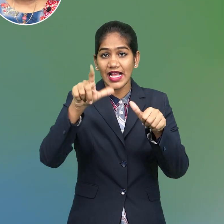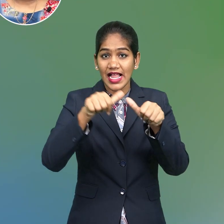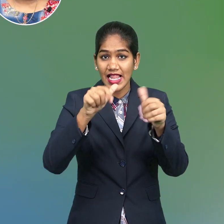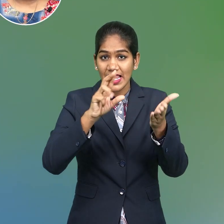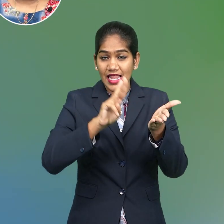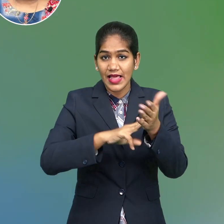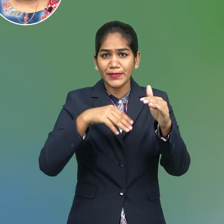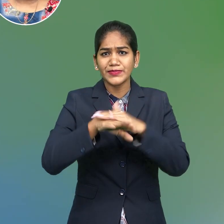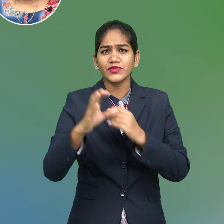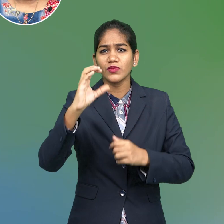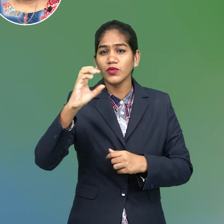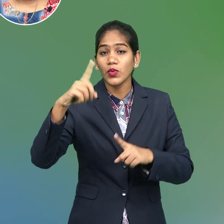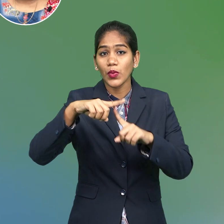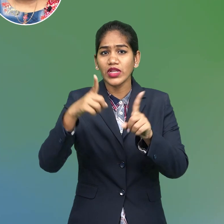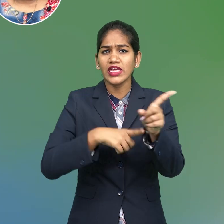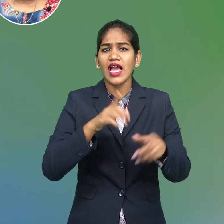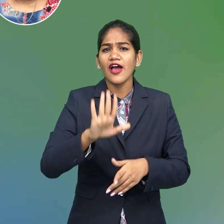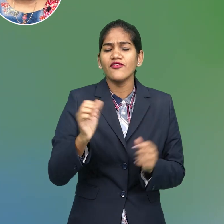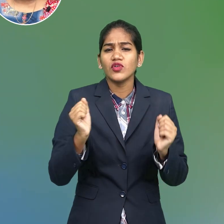have cooler climate.